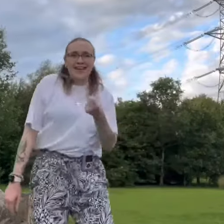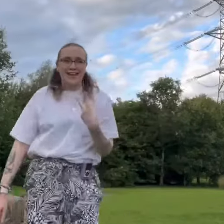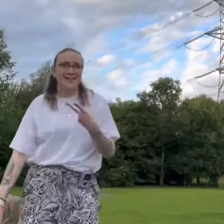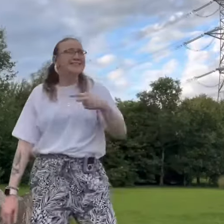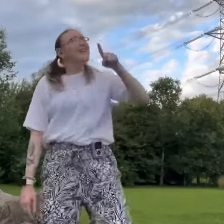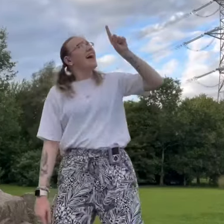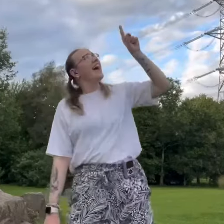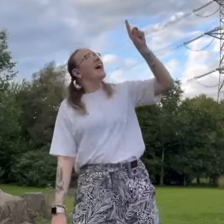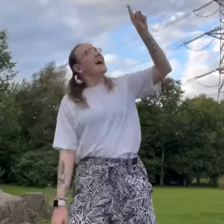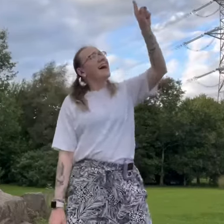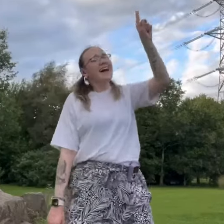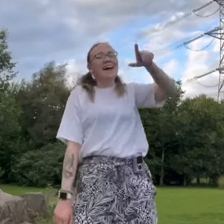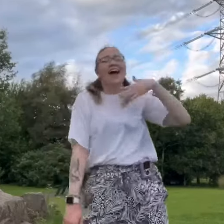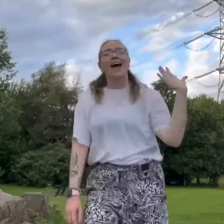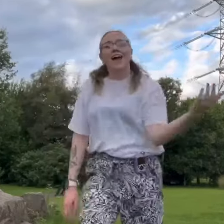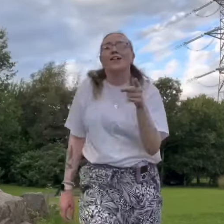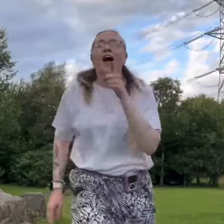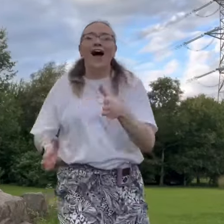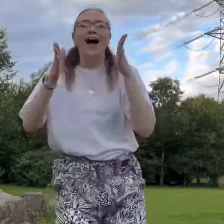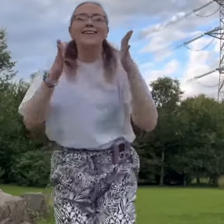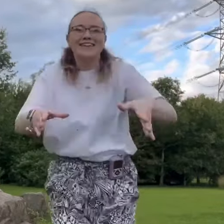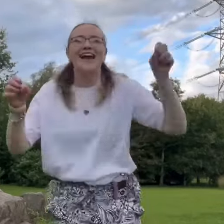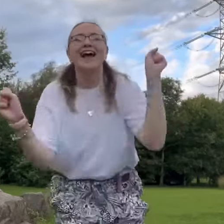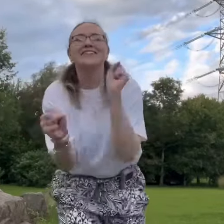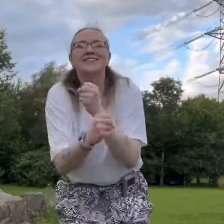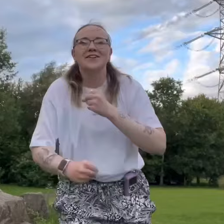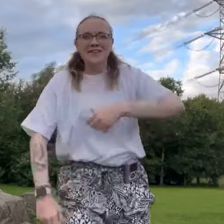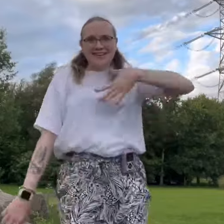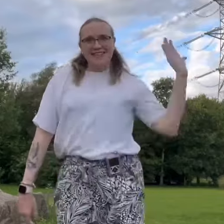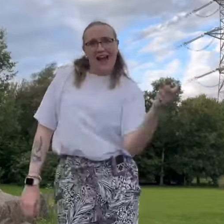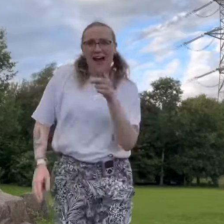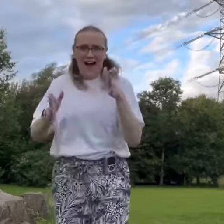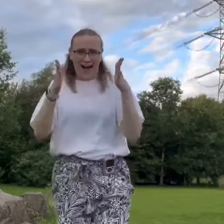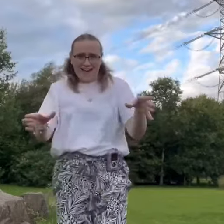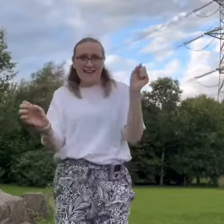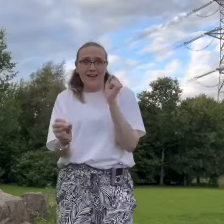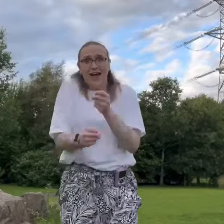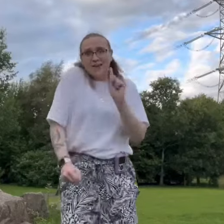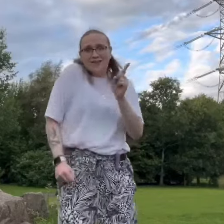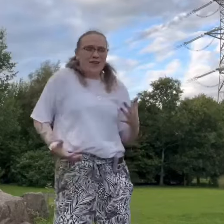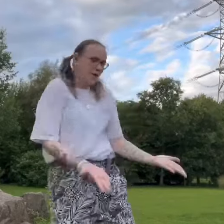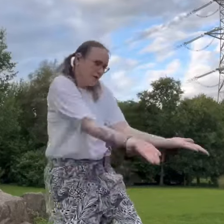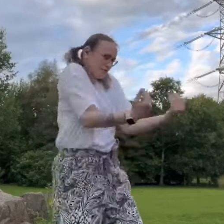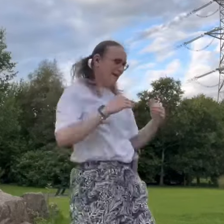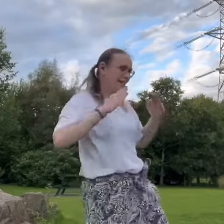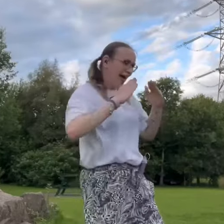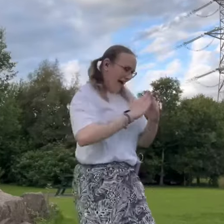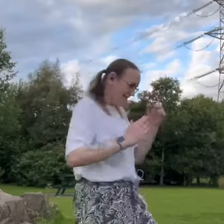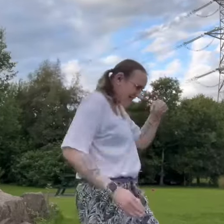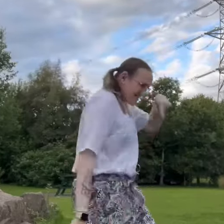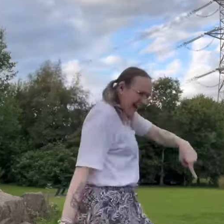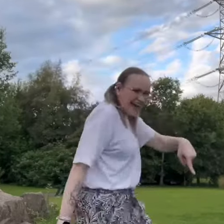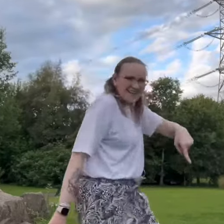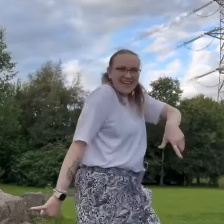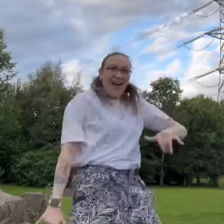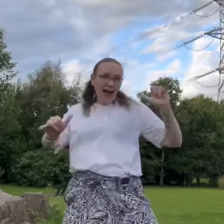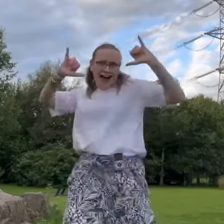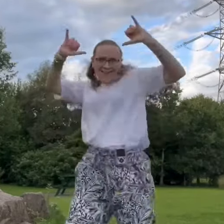stand And all you gotta do is, all you gotta do is Bring the house down, raise